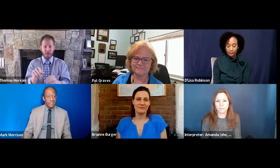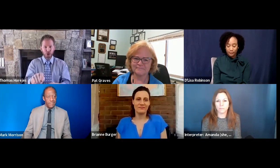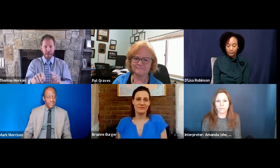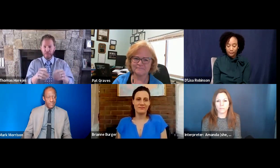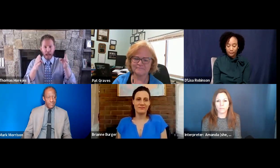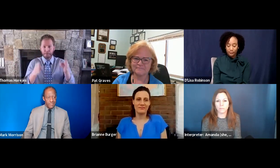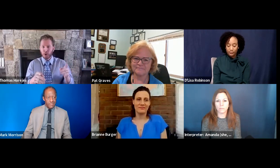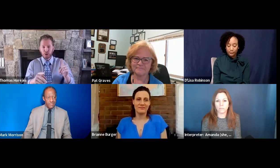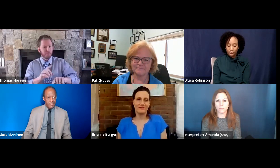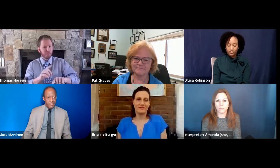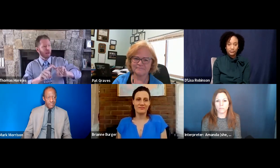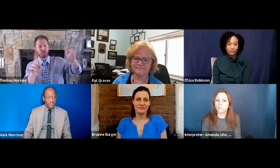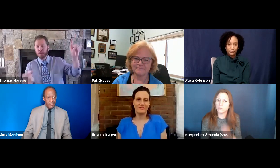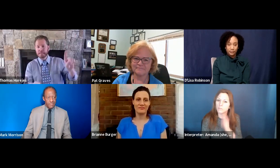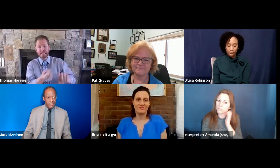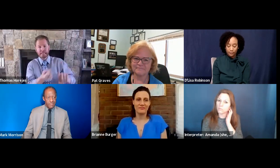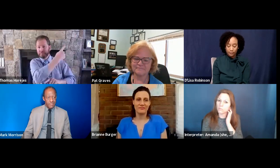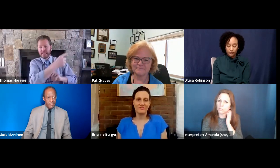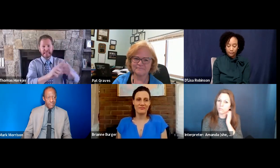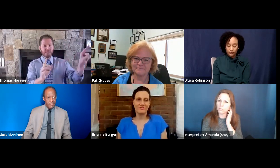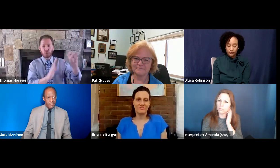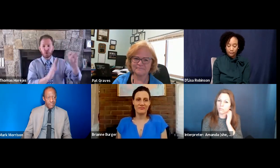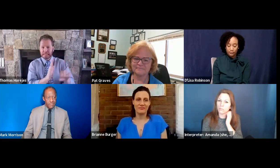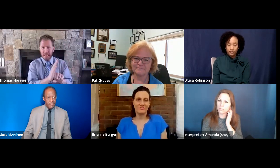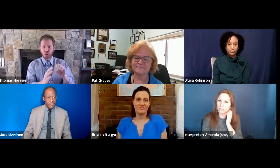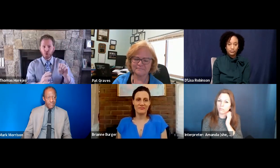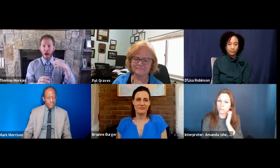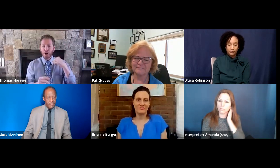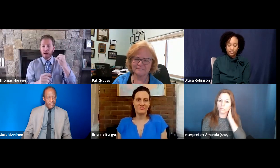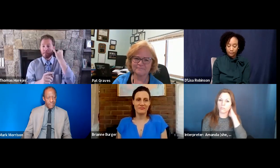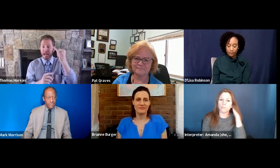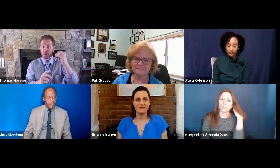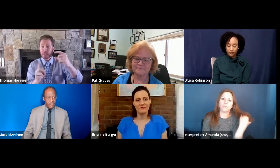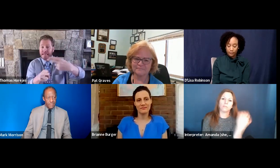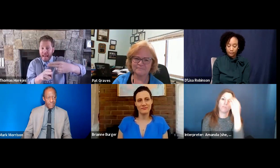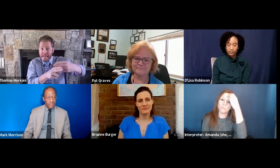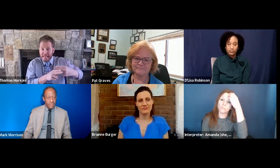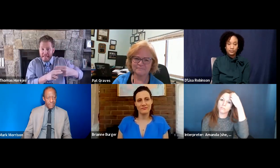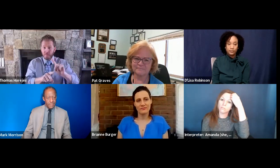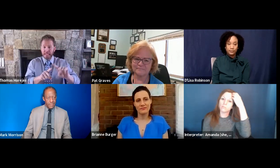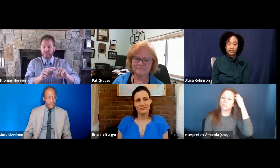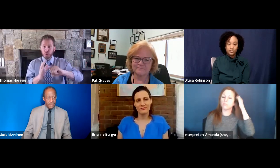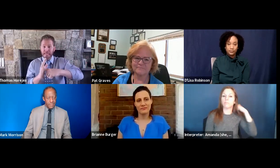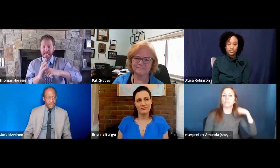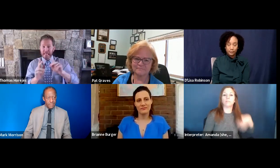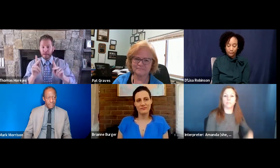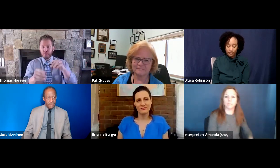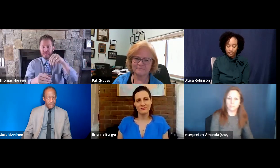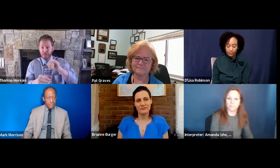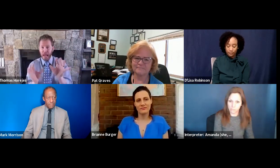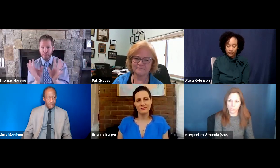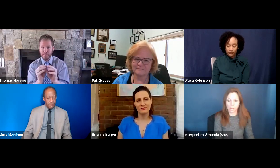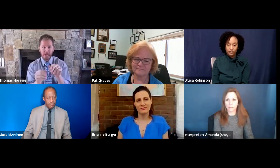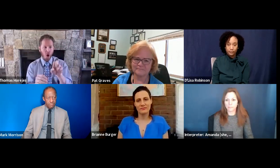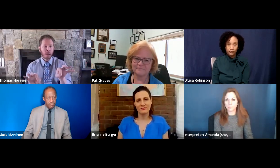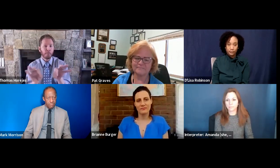it. And here we are with Captions, but the person is somewhere entirely different. They're not here on our screen. And so when you think